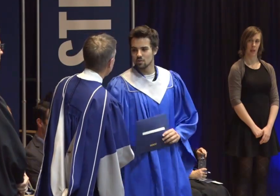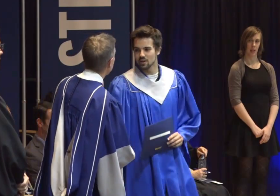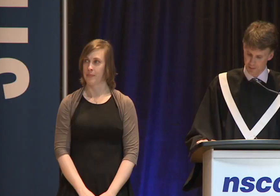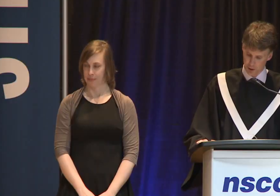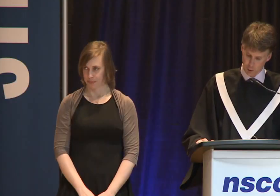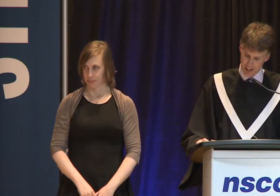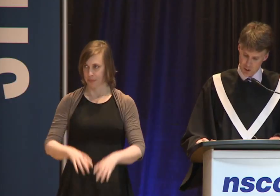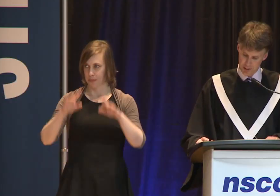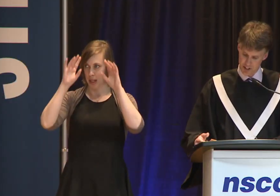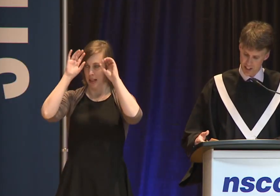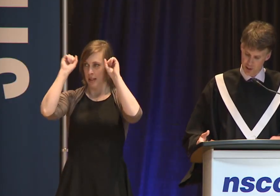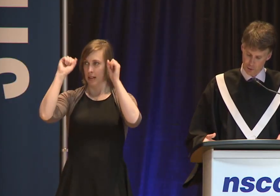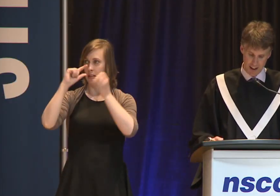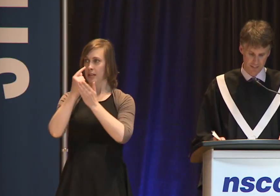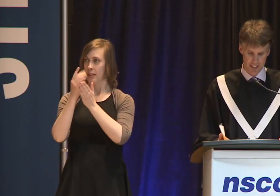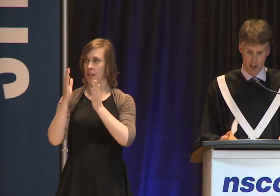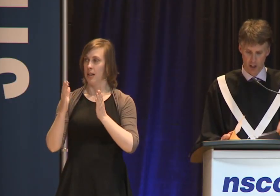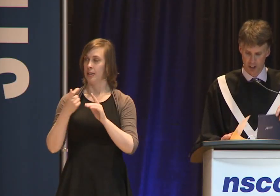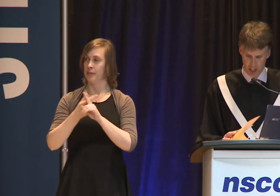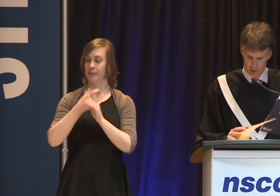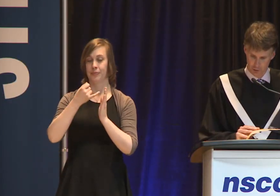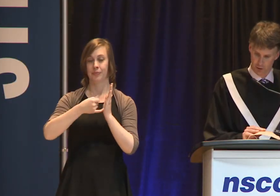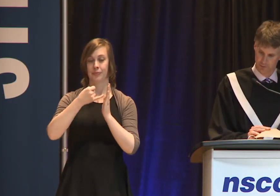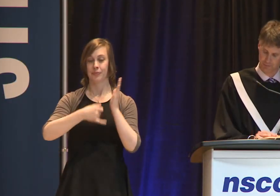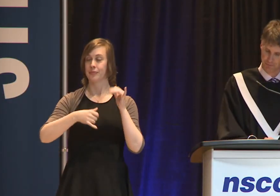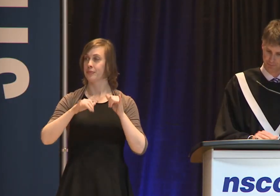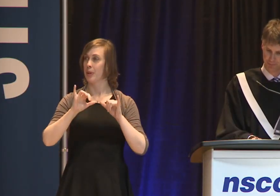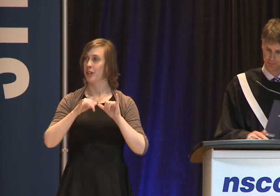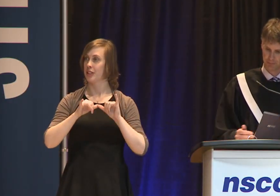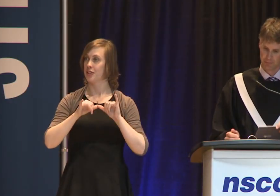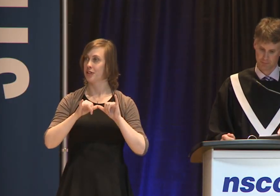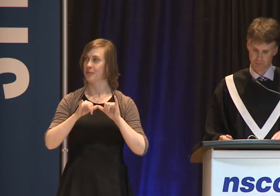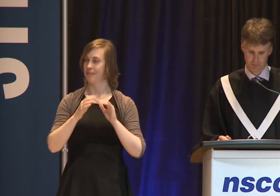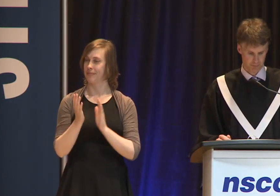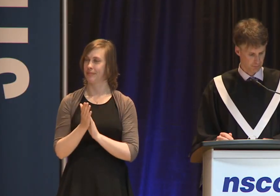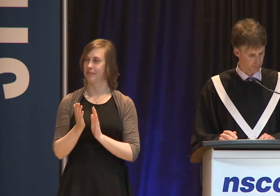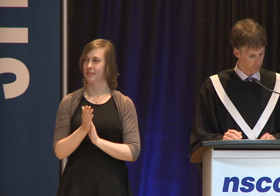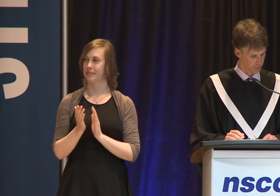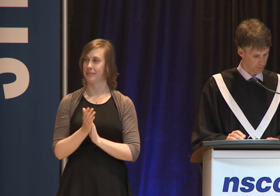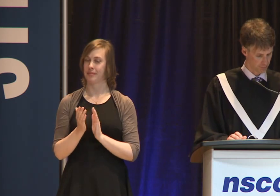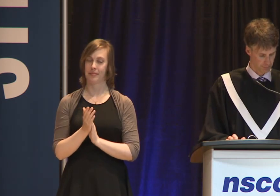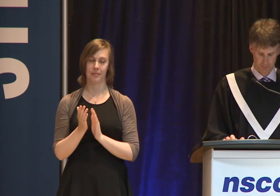Mr. President, the graduates in Drafting Architectural.